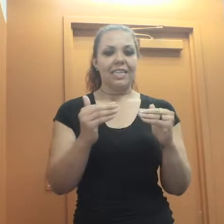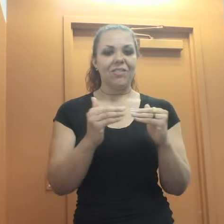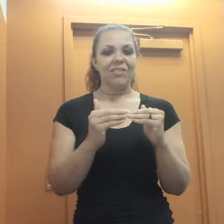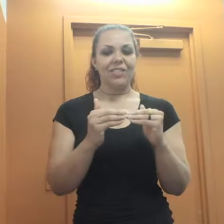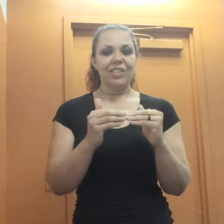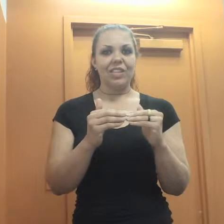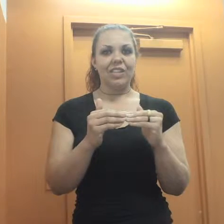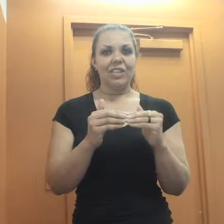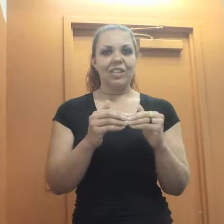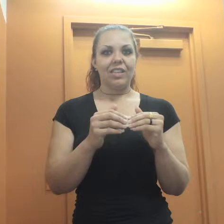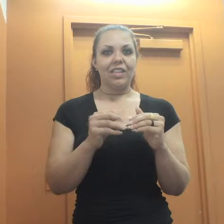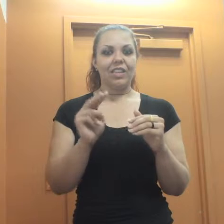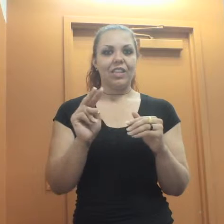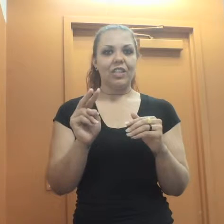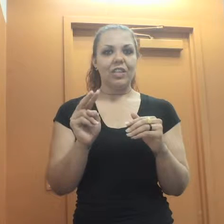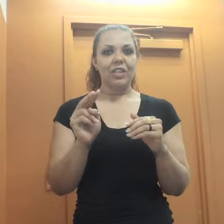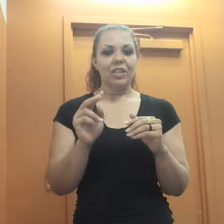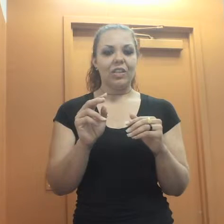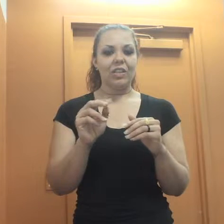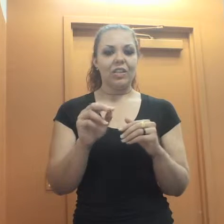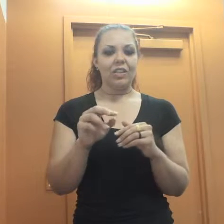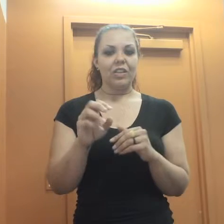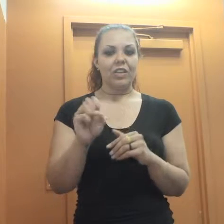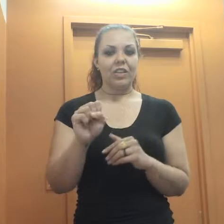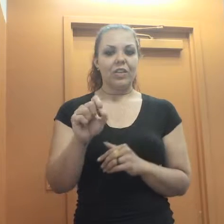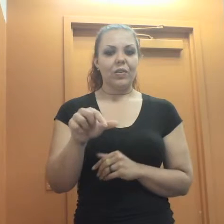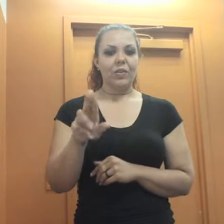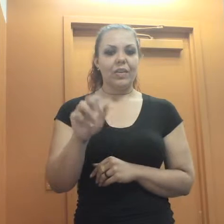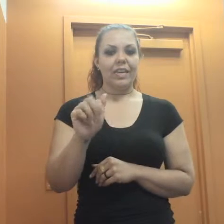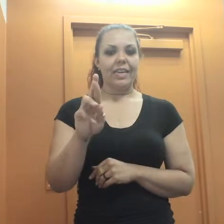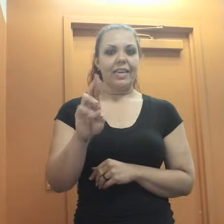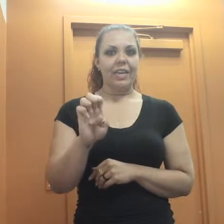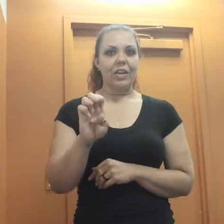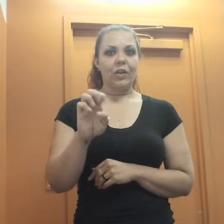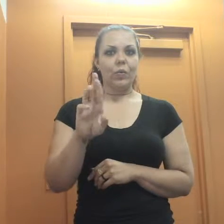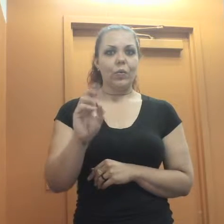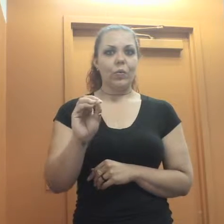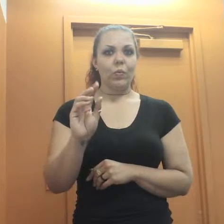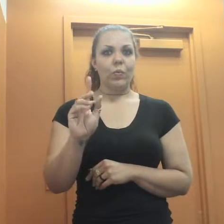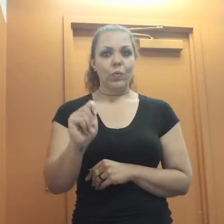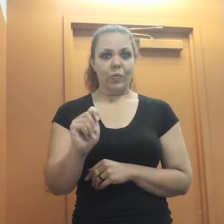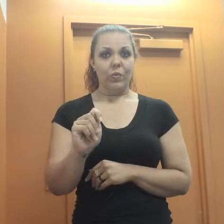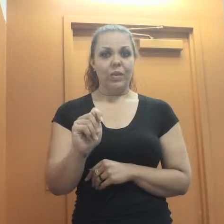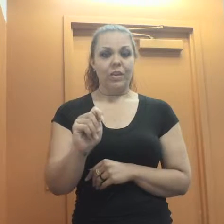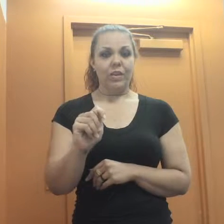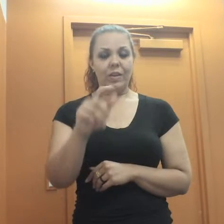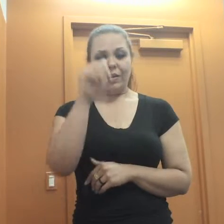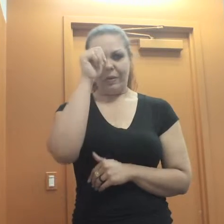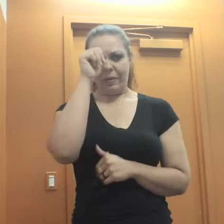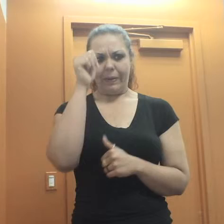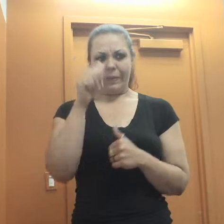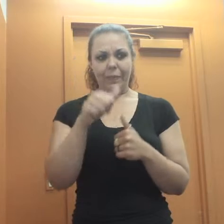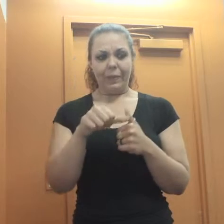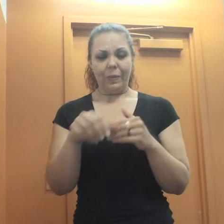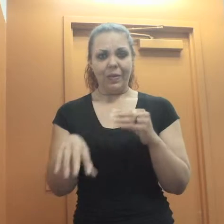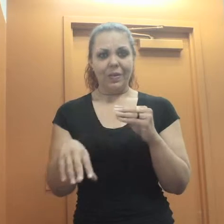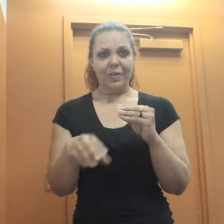7.9 times 10 to the minus 5th mole. And remember to attach the proper units to your final